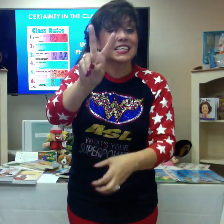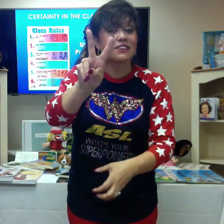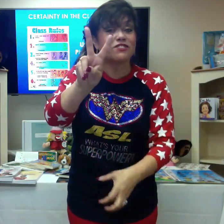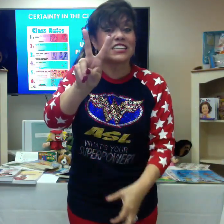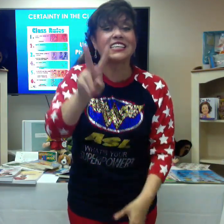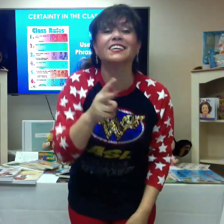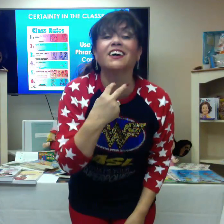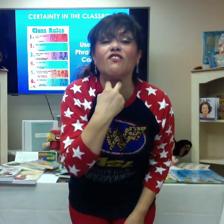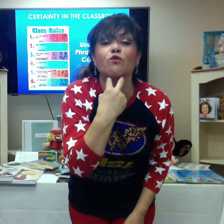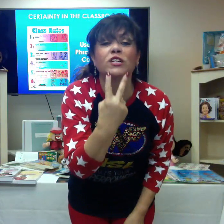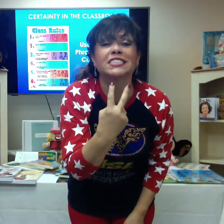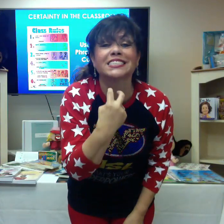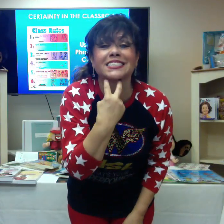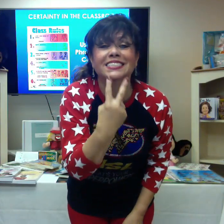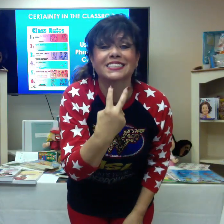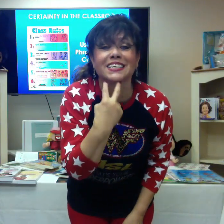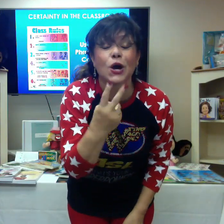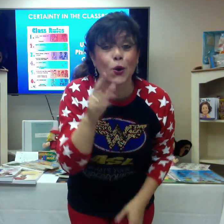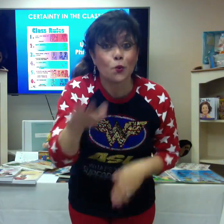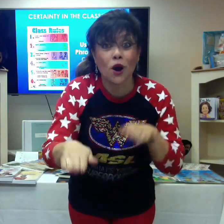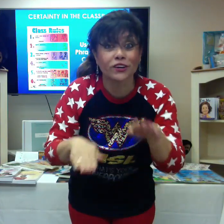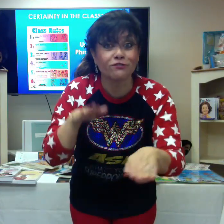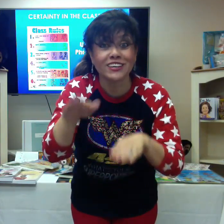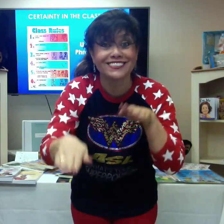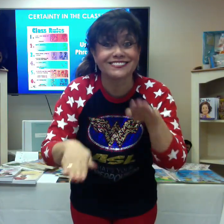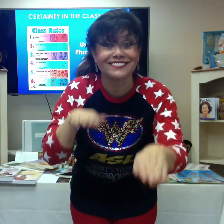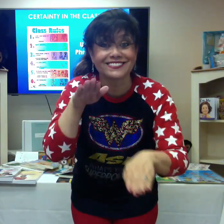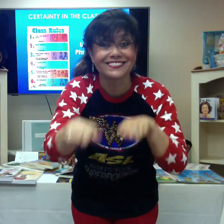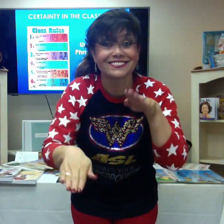take a V, voices. Walking feet.